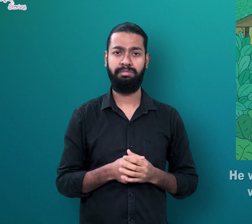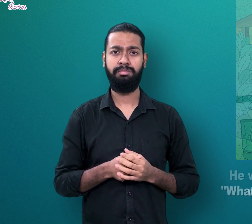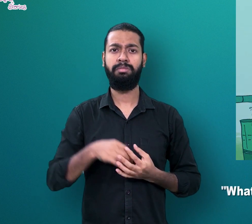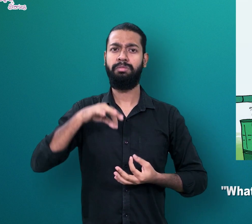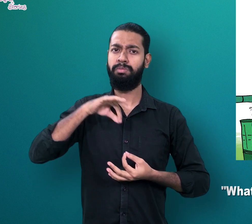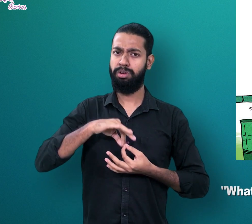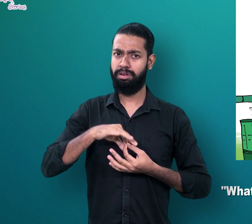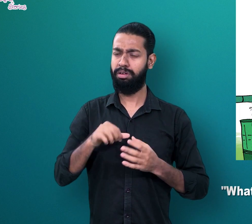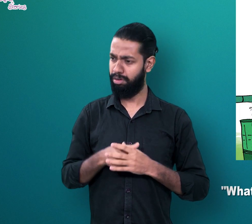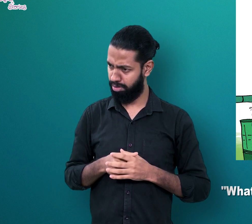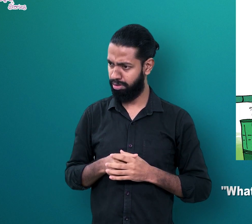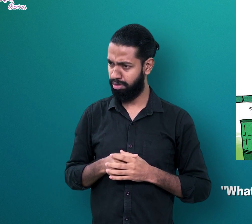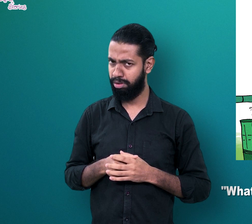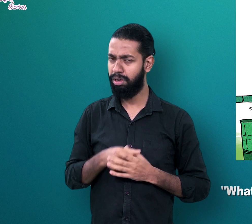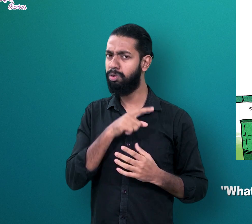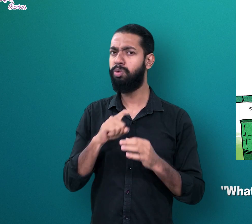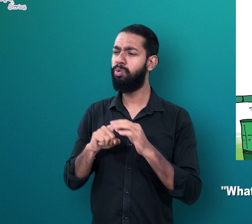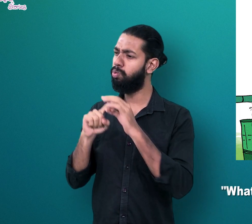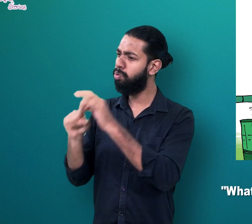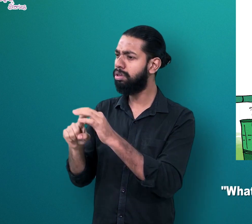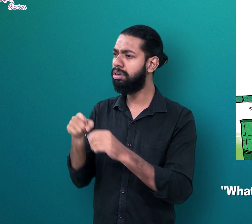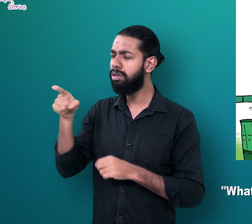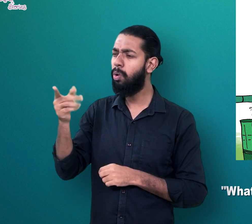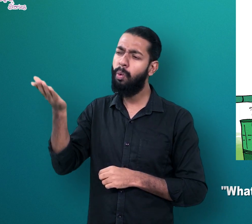The Buddha asked him, "What has happened to your old shawl?"